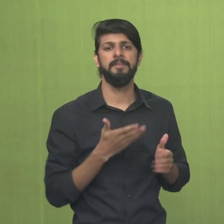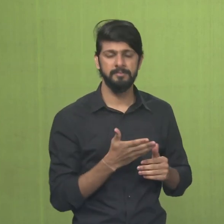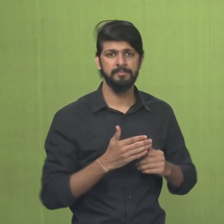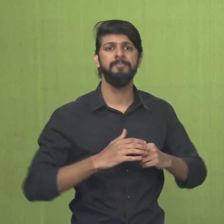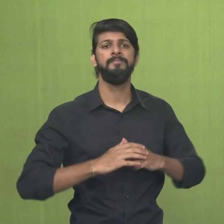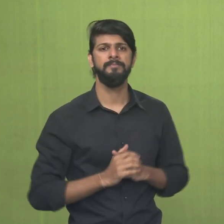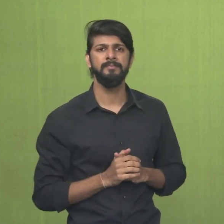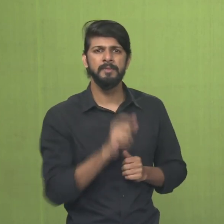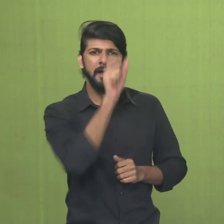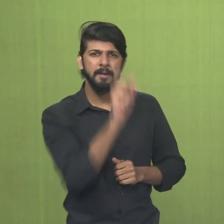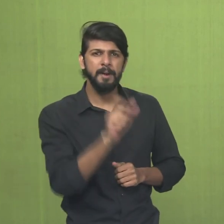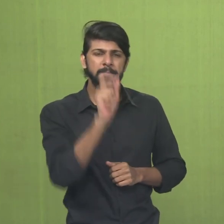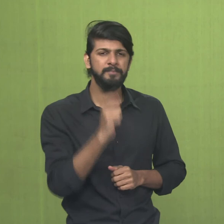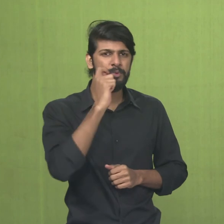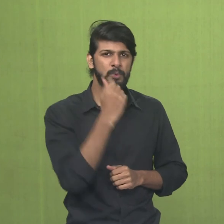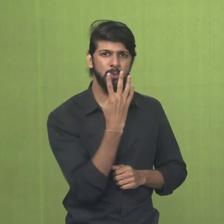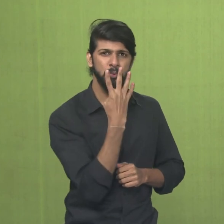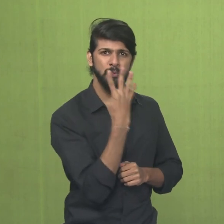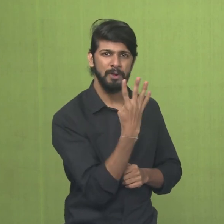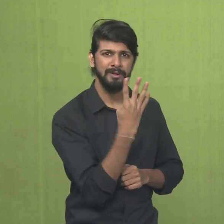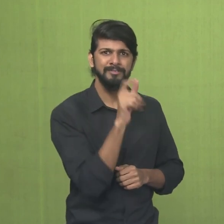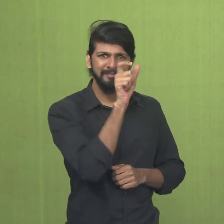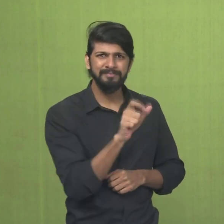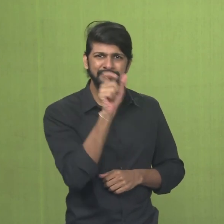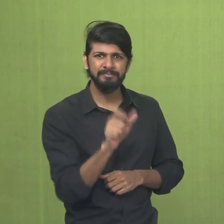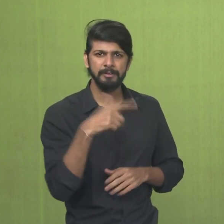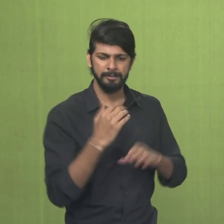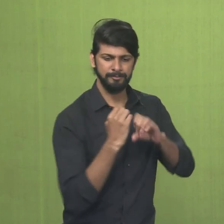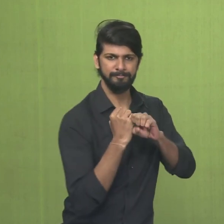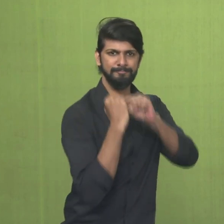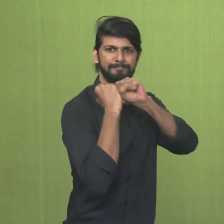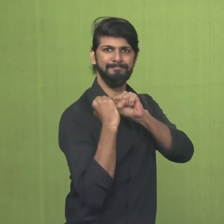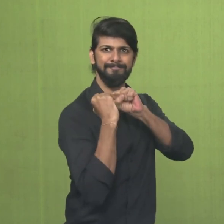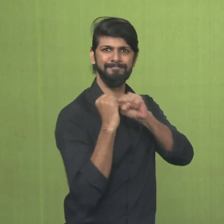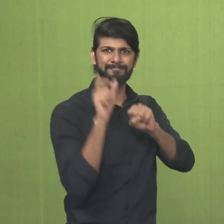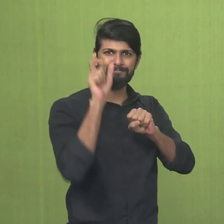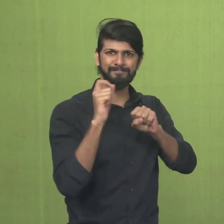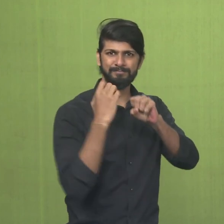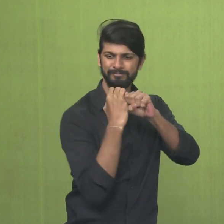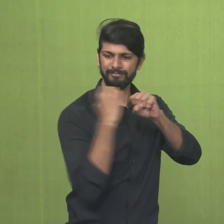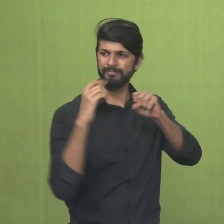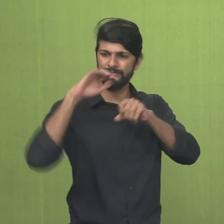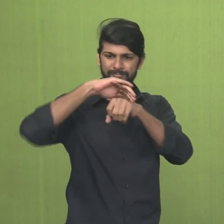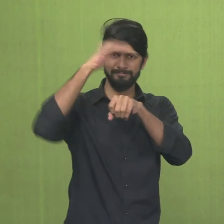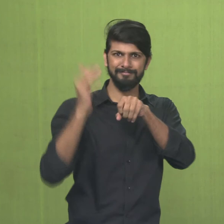The album had paintings of various kinds of occupations and conveyance found in India at that time.